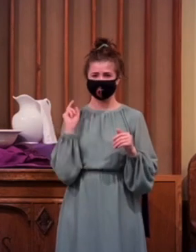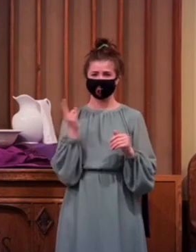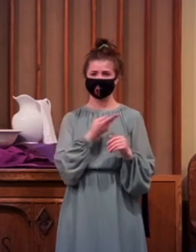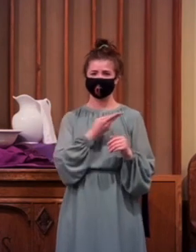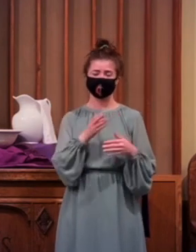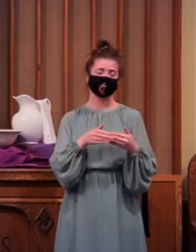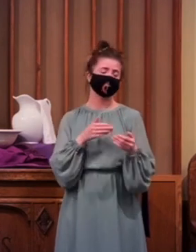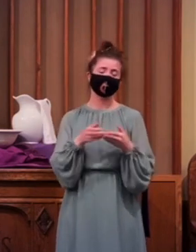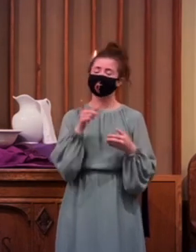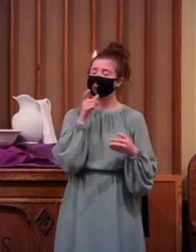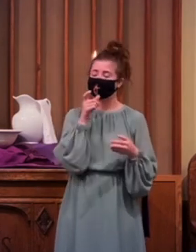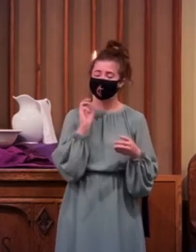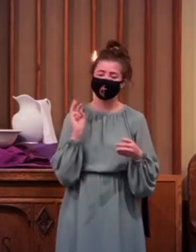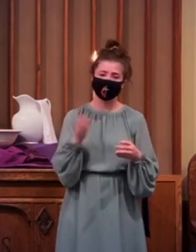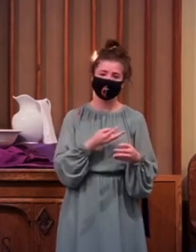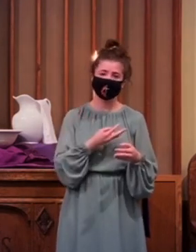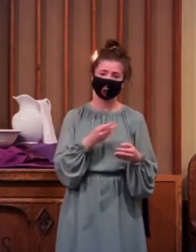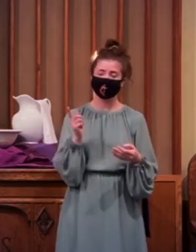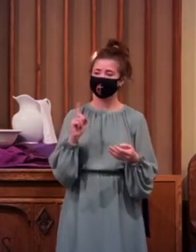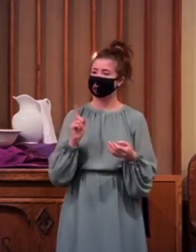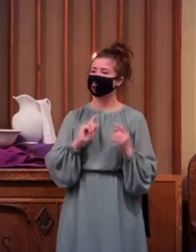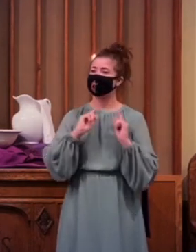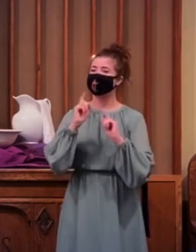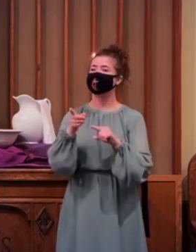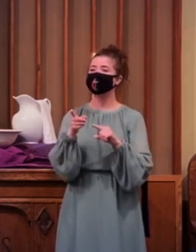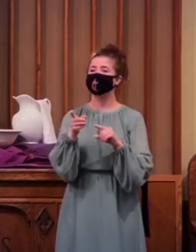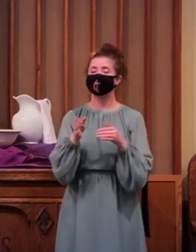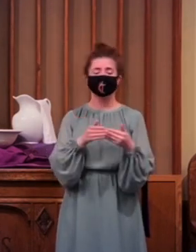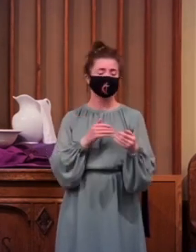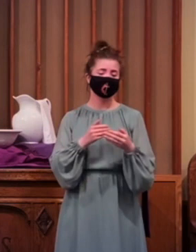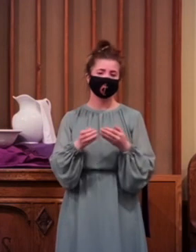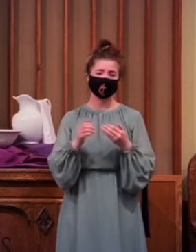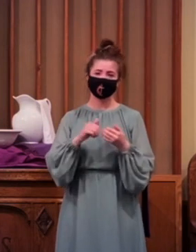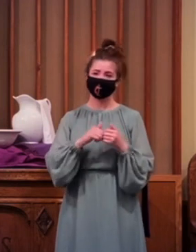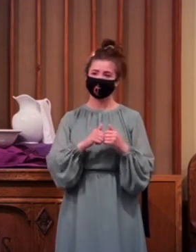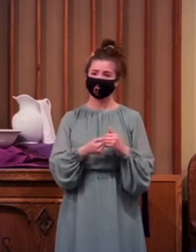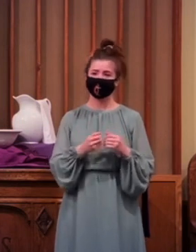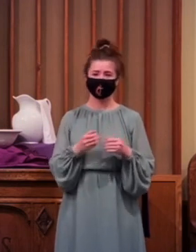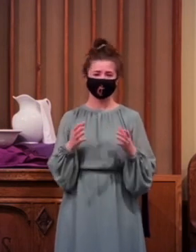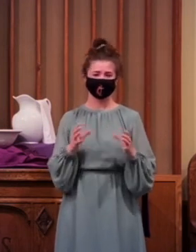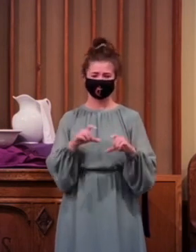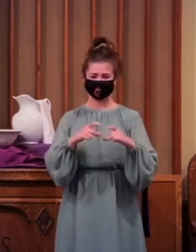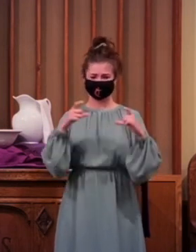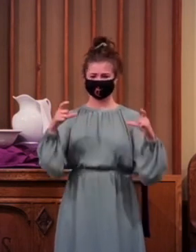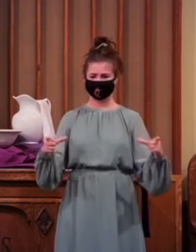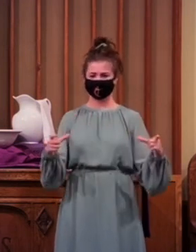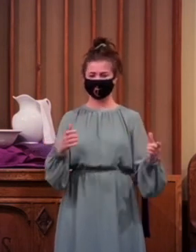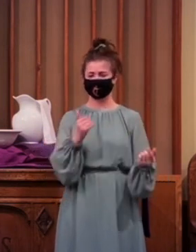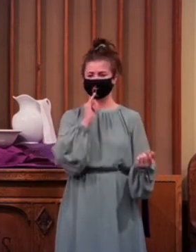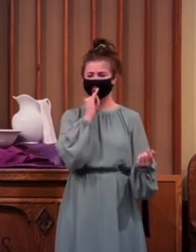we are, no matter where we go, no matter how great our mistakes or regrets in